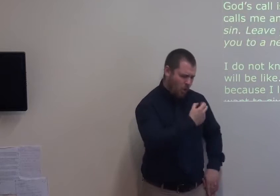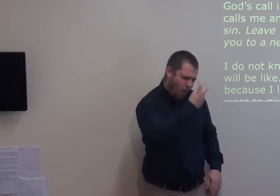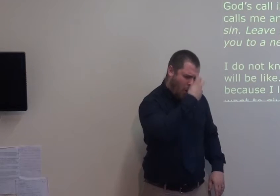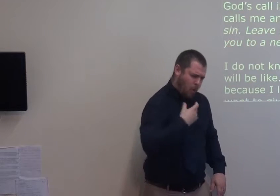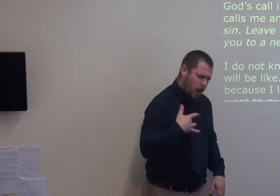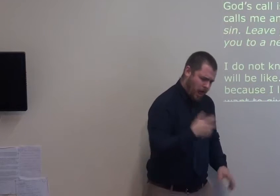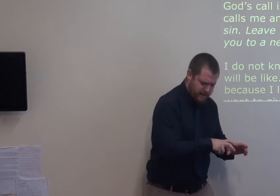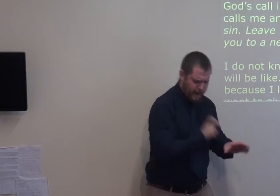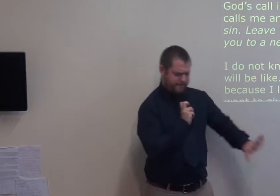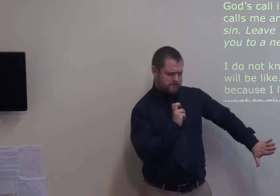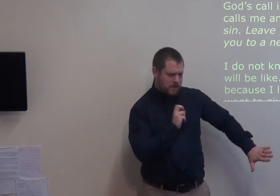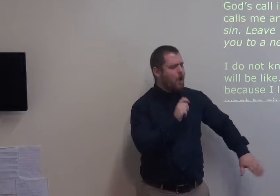new life.